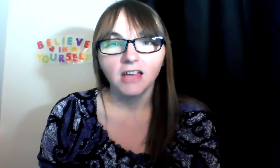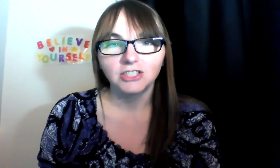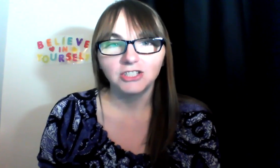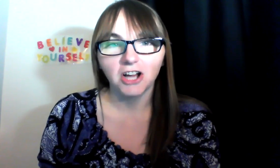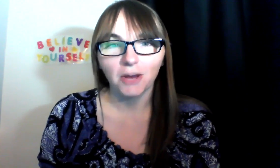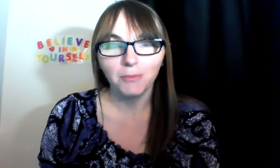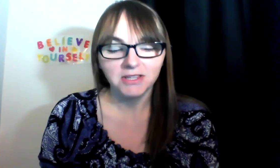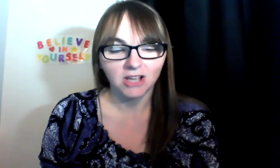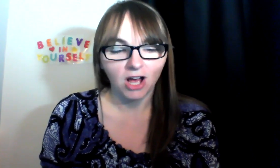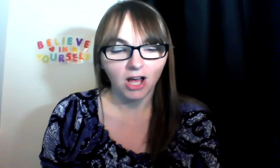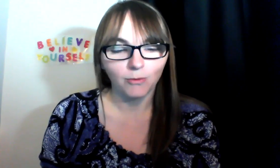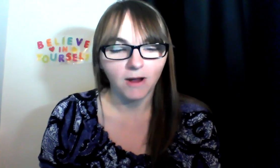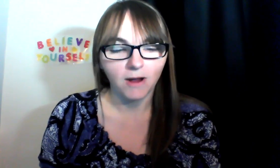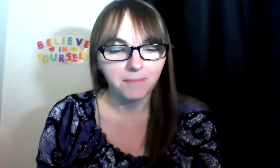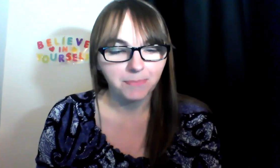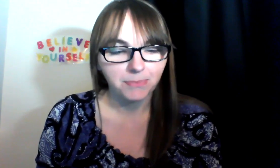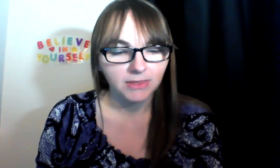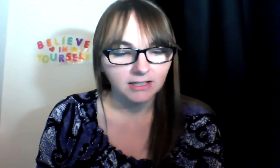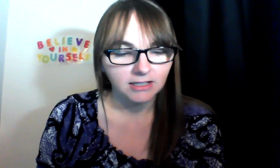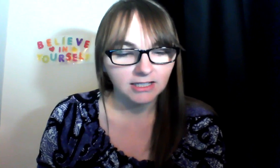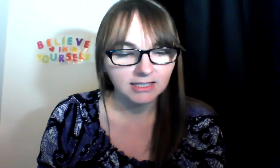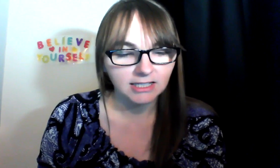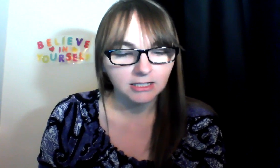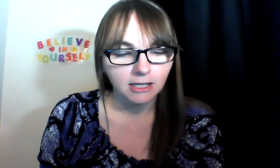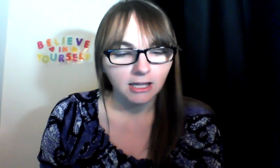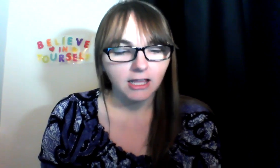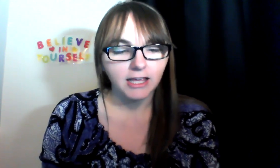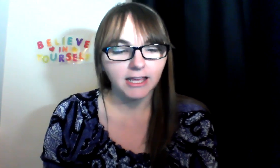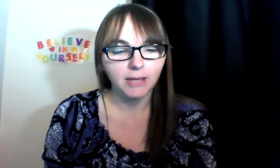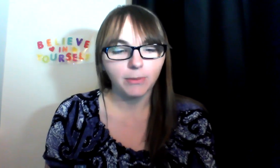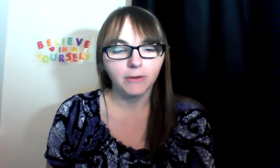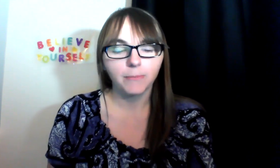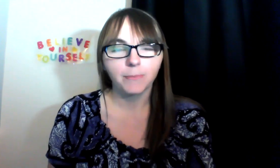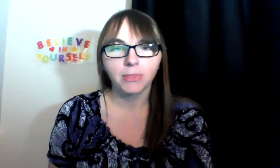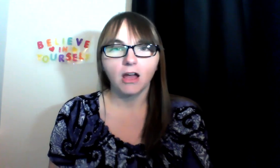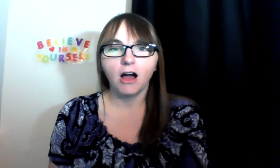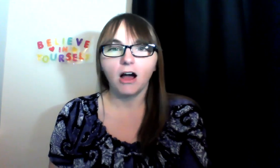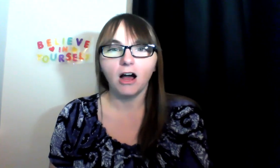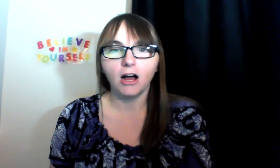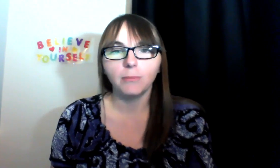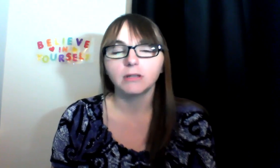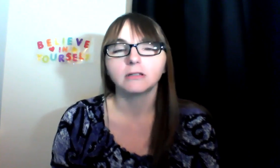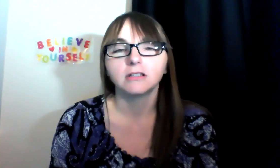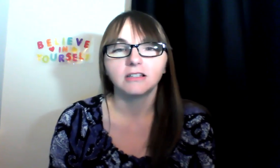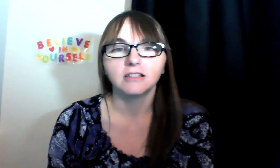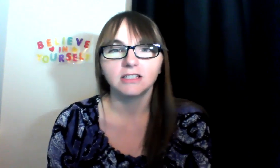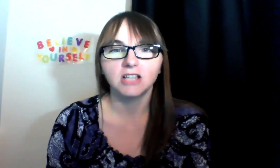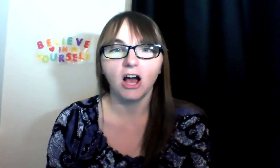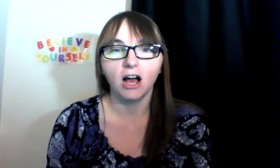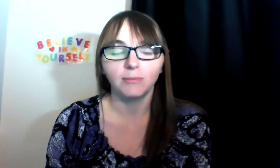Job, sob rhyme. Listen. Hip, hop, top.